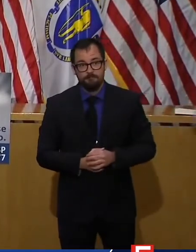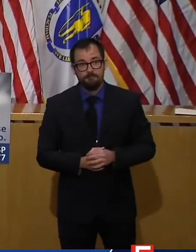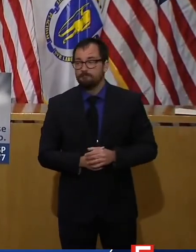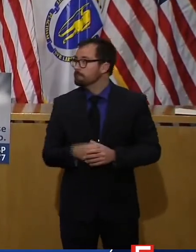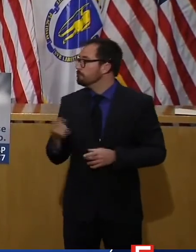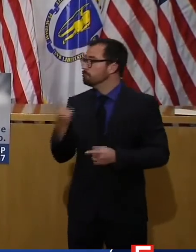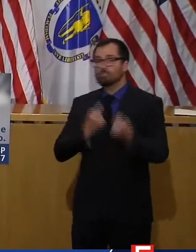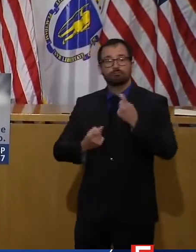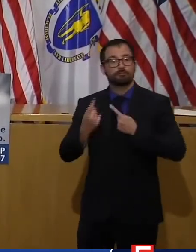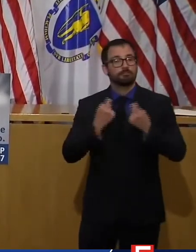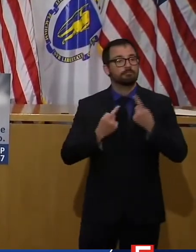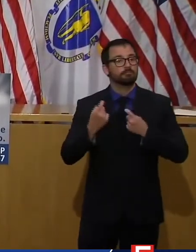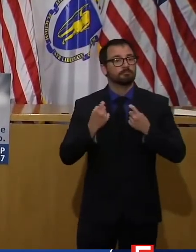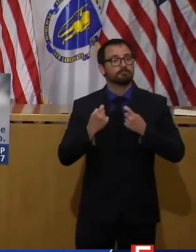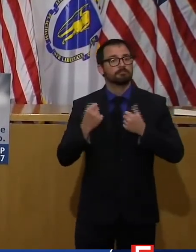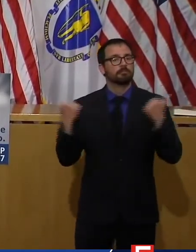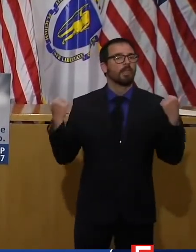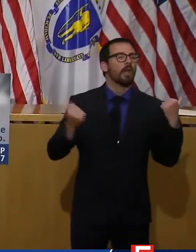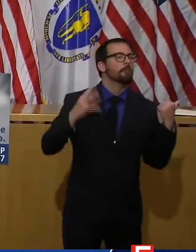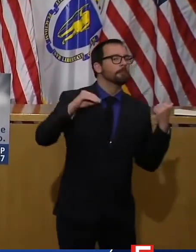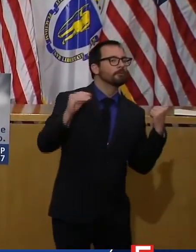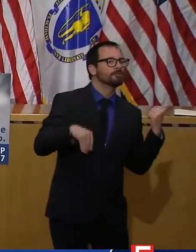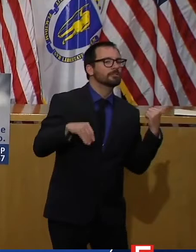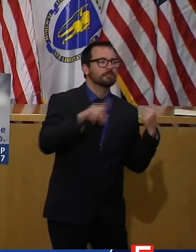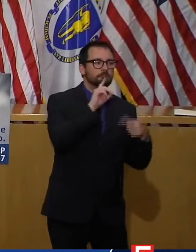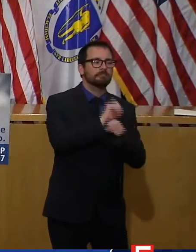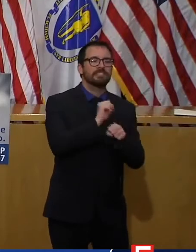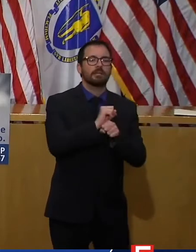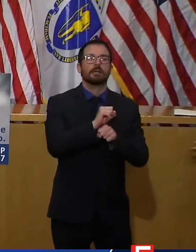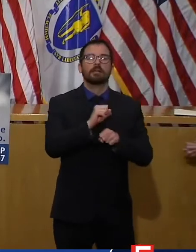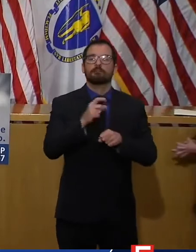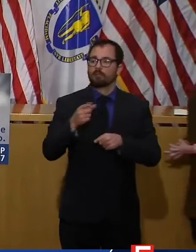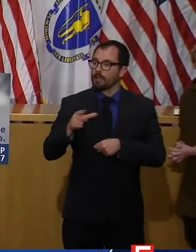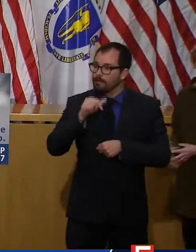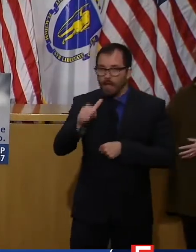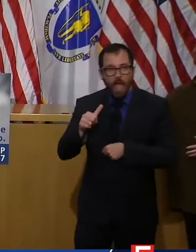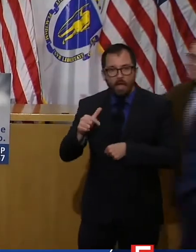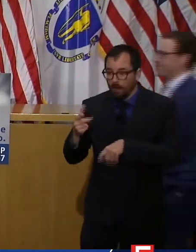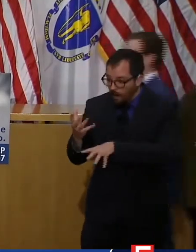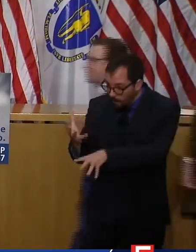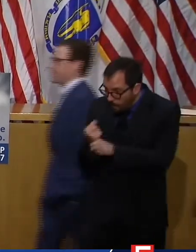Is that part successful? We should have one of you guys answer that.